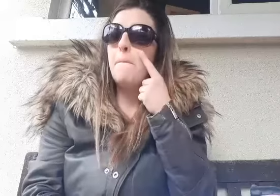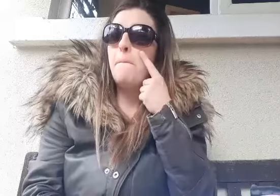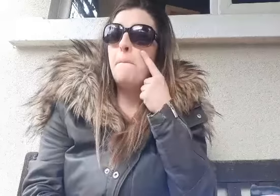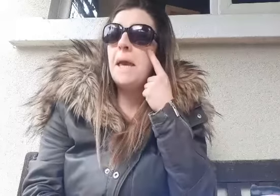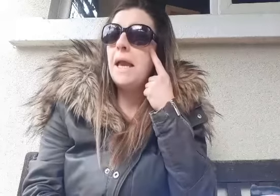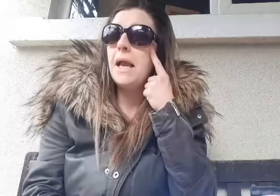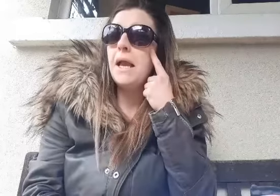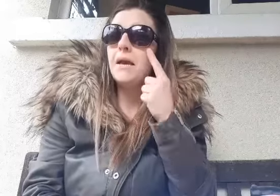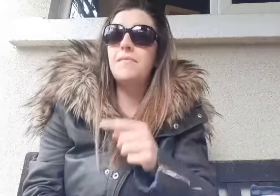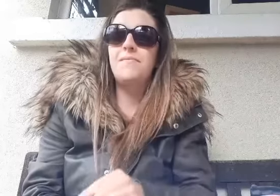pink.